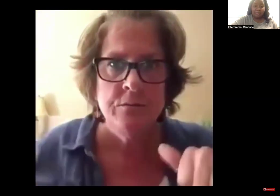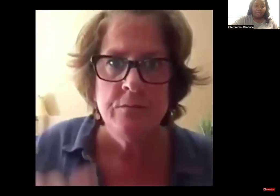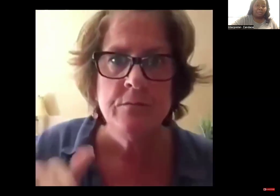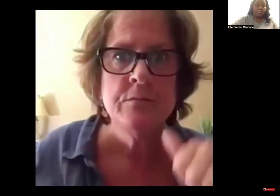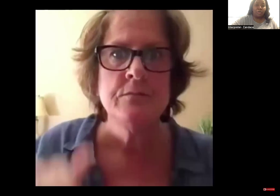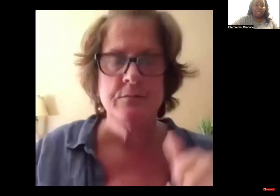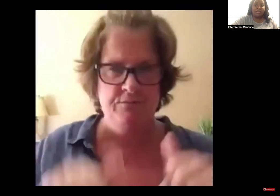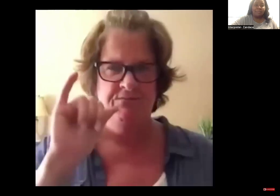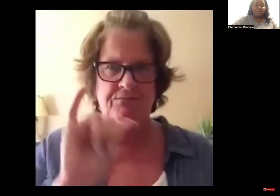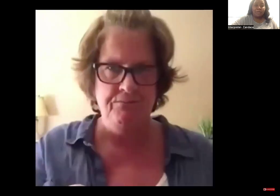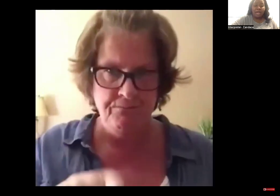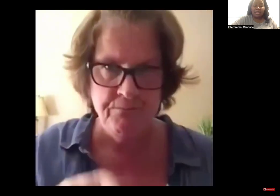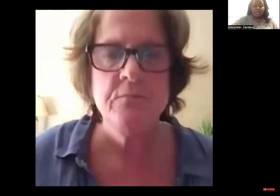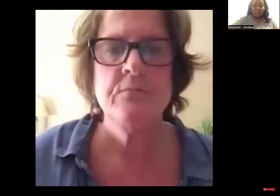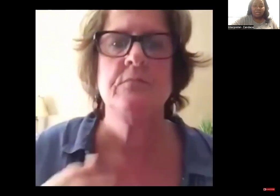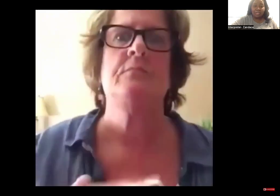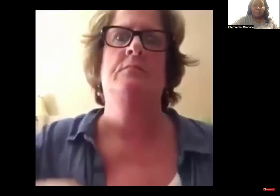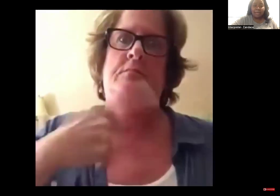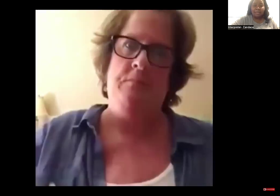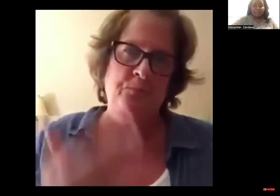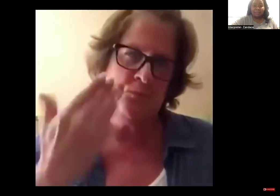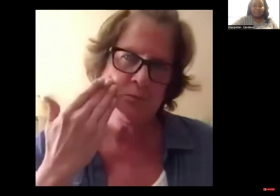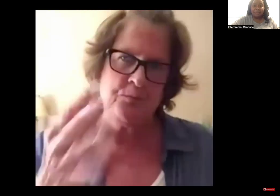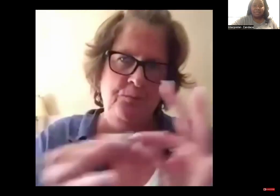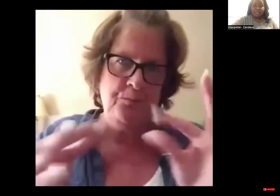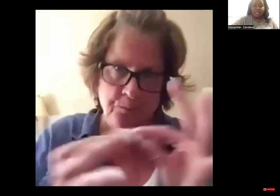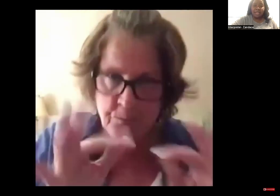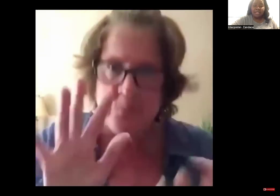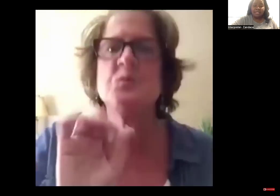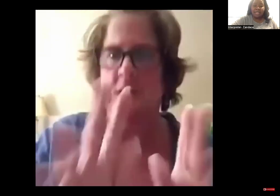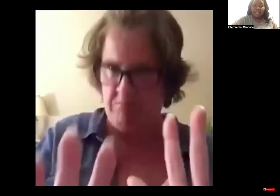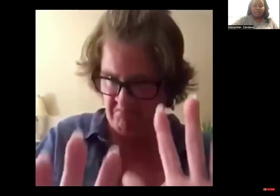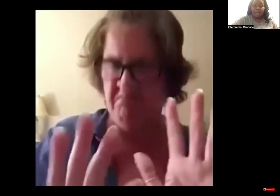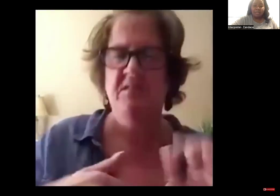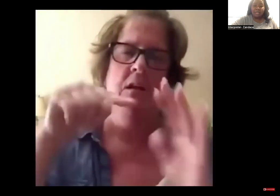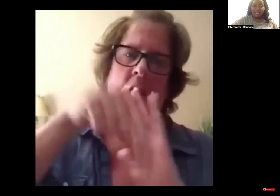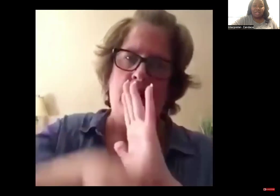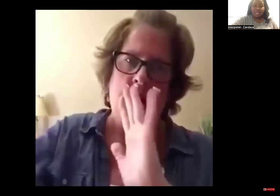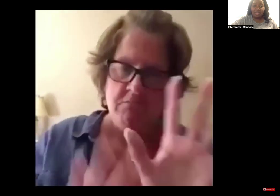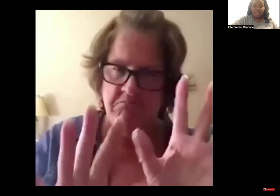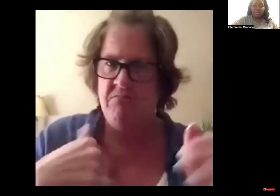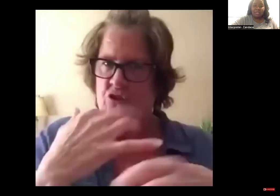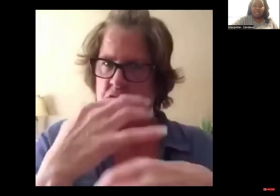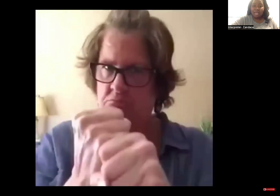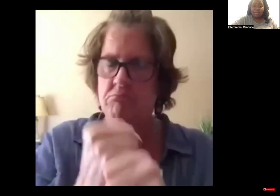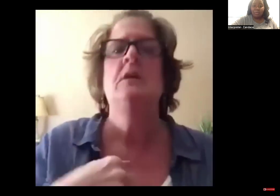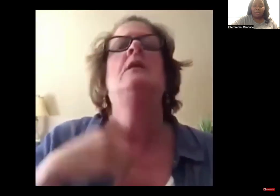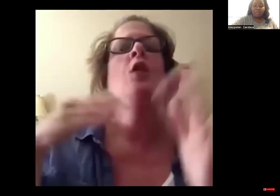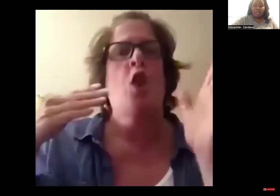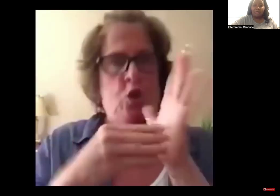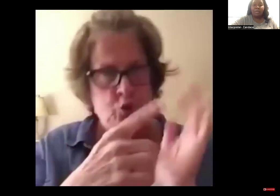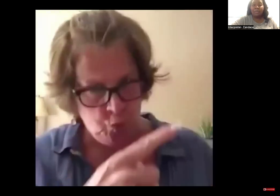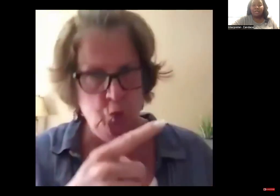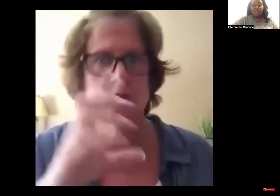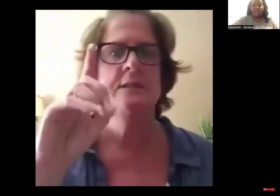and unpredictable moment. I didn't know what to expect. At that time, I was like trying to tell them into depth of